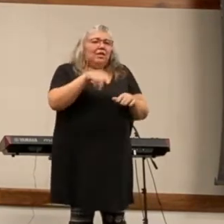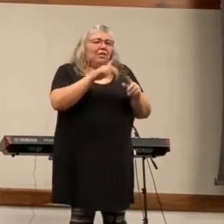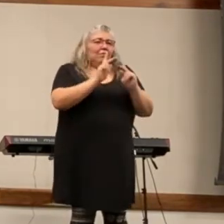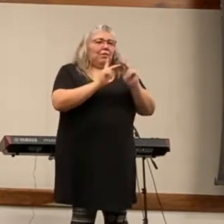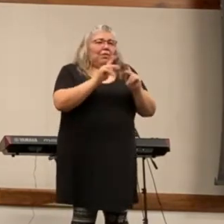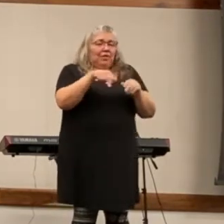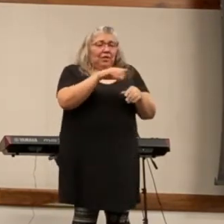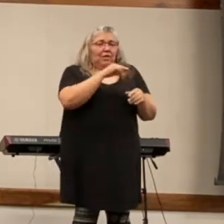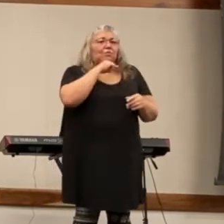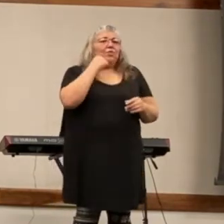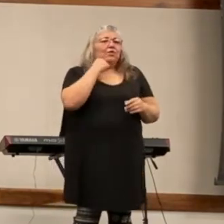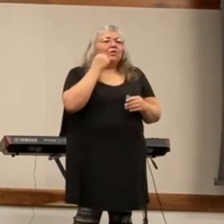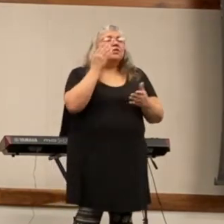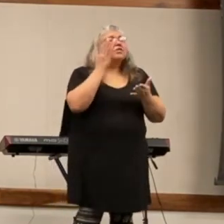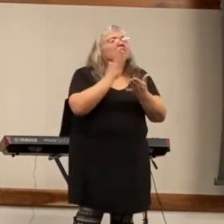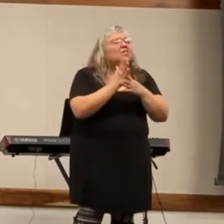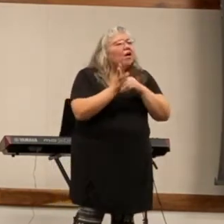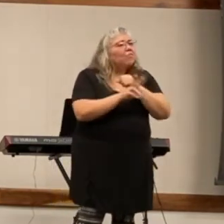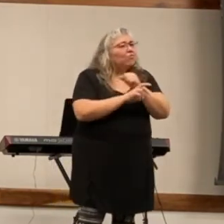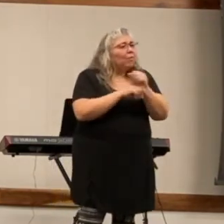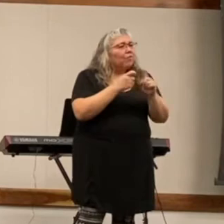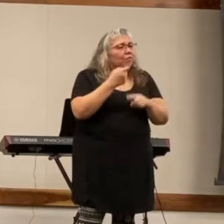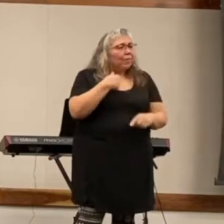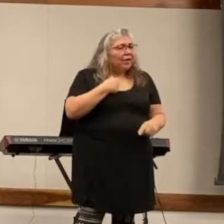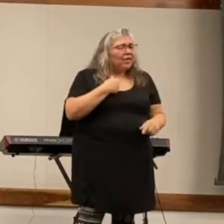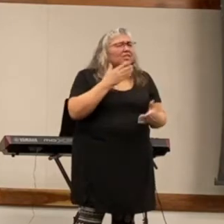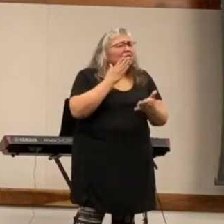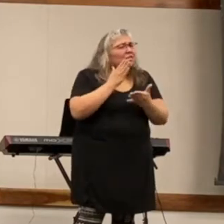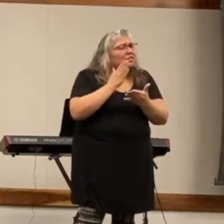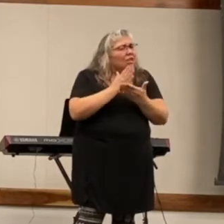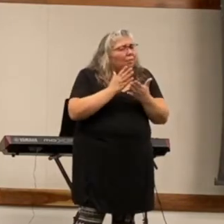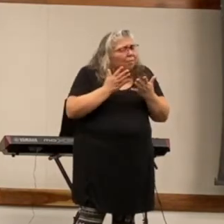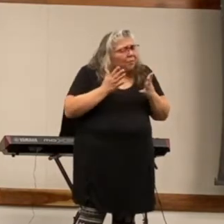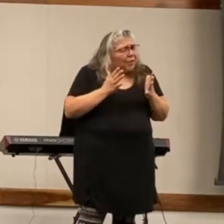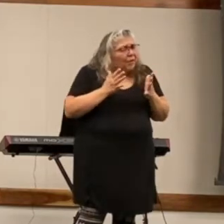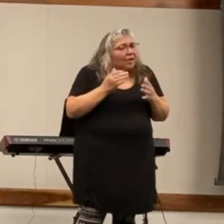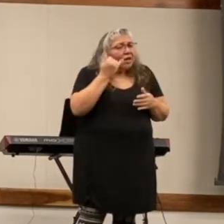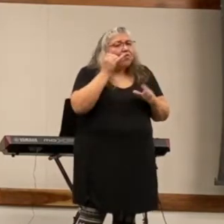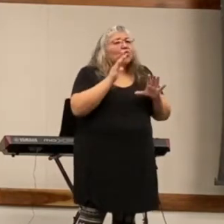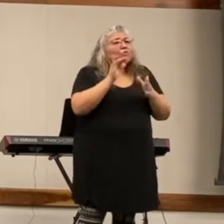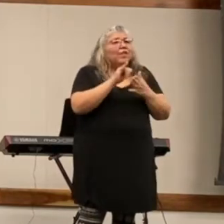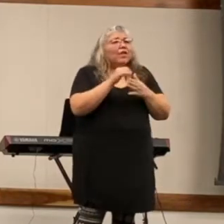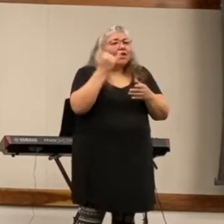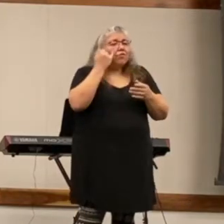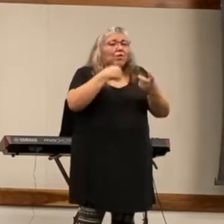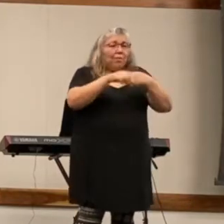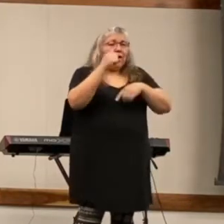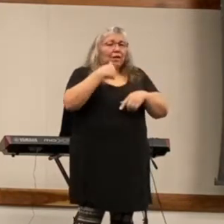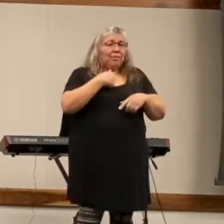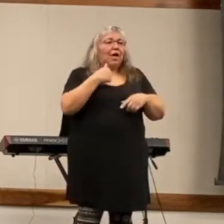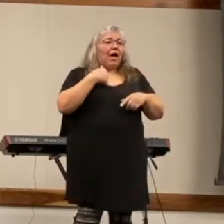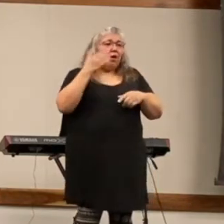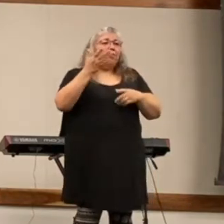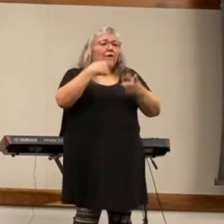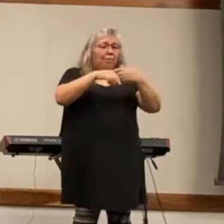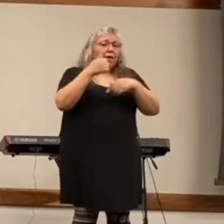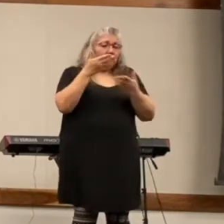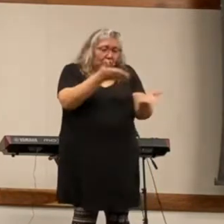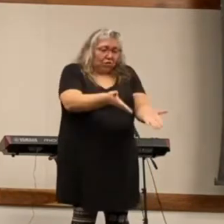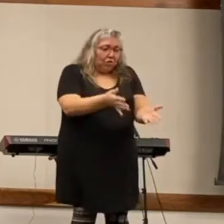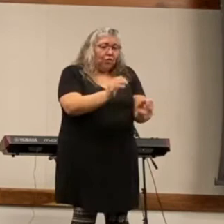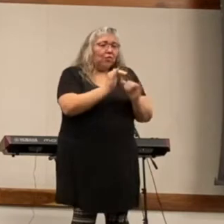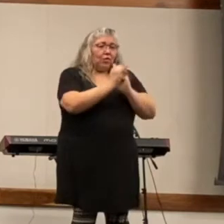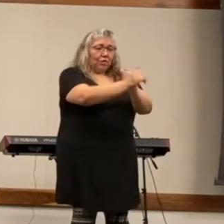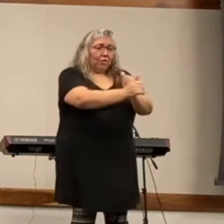these priests, stop robbing from me. Stop it. And if you do that, if you return to me, I'll return to you. And if you